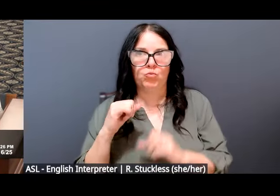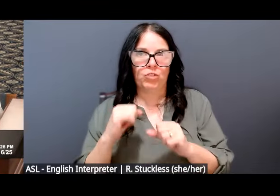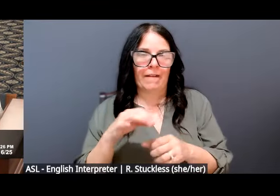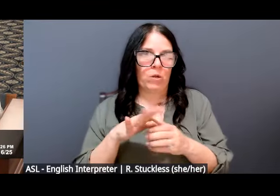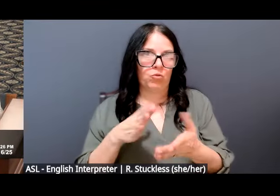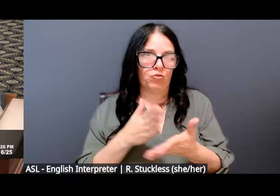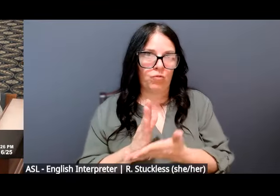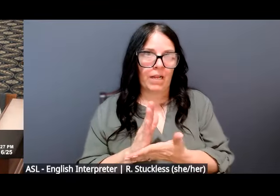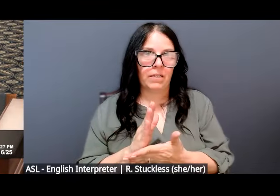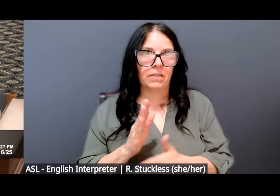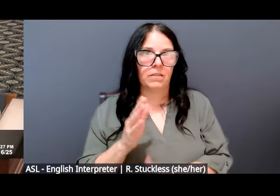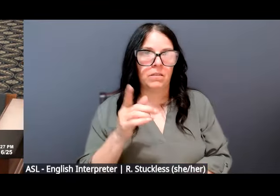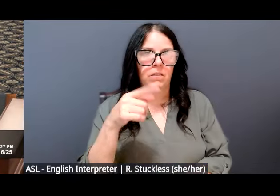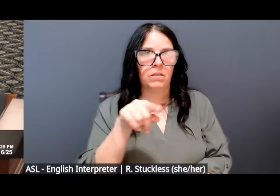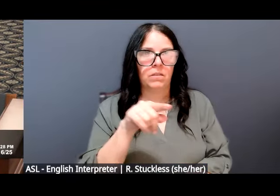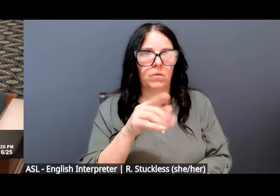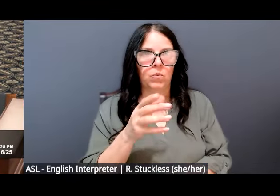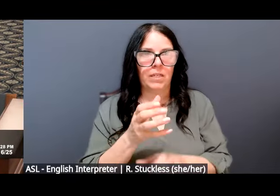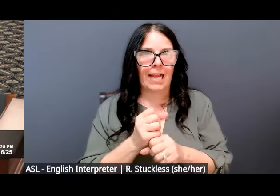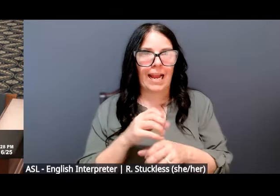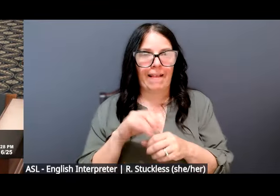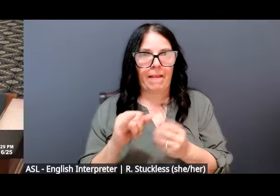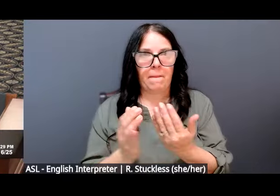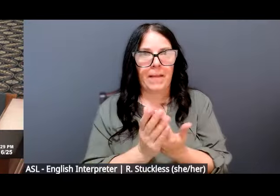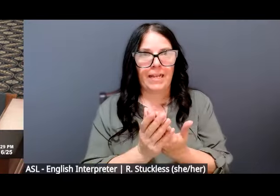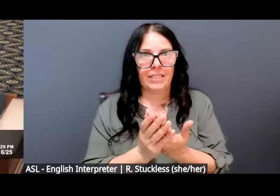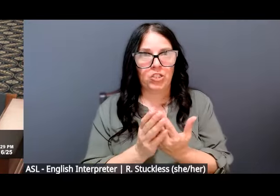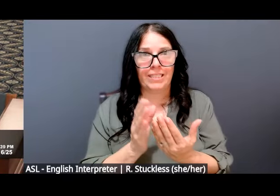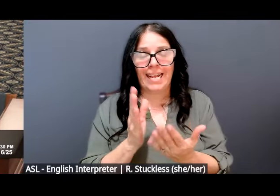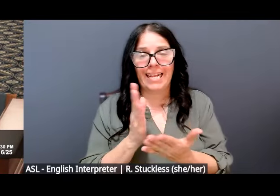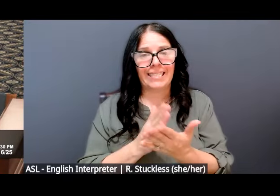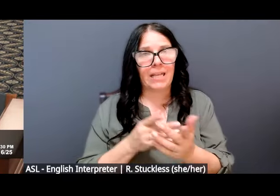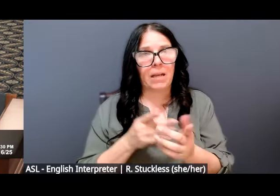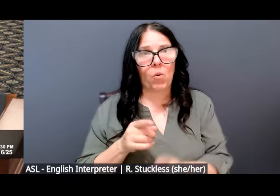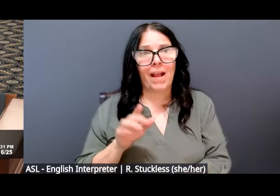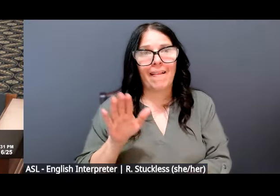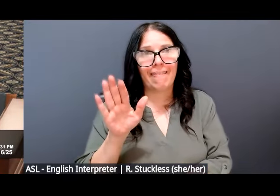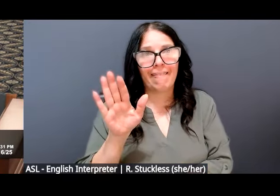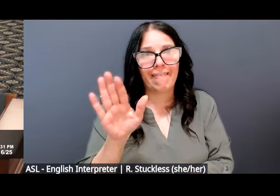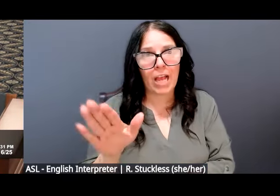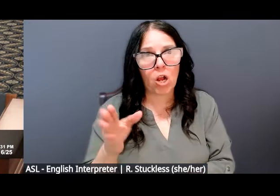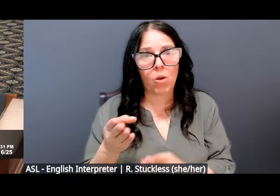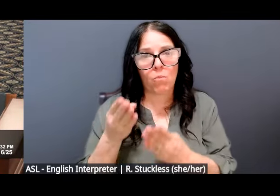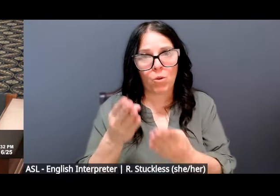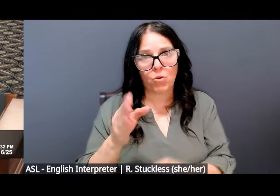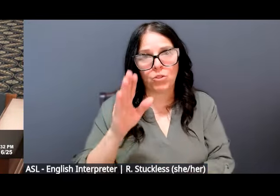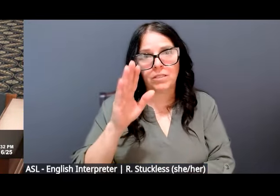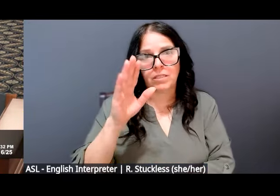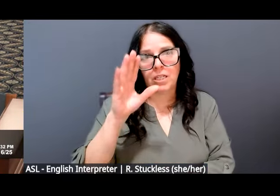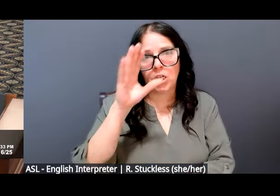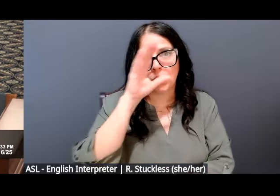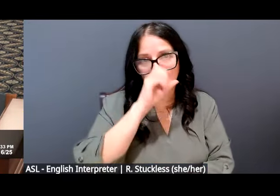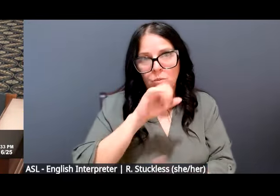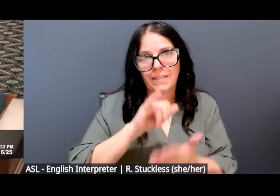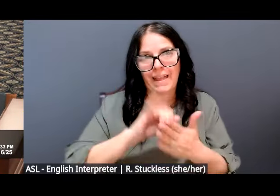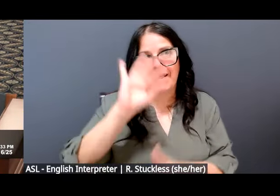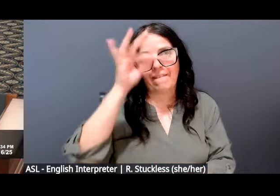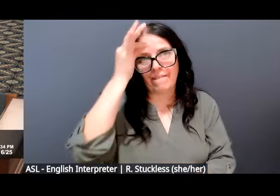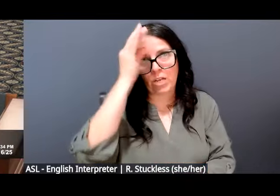amendment. This came in your packets at some point. Their proposal presumes that this federal-only system will exist. They're